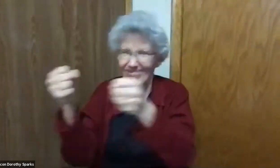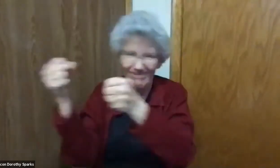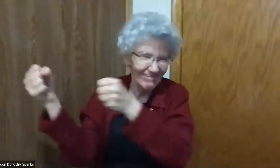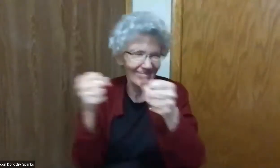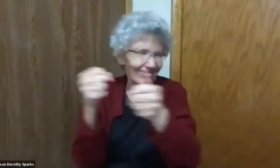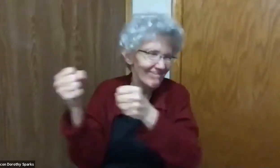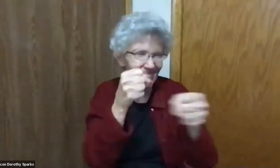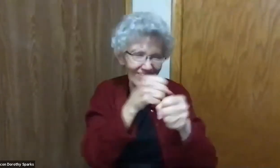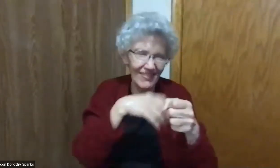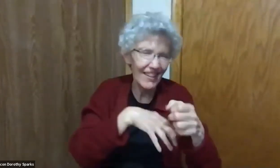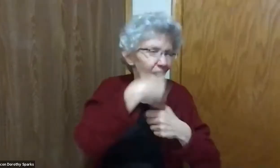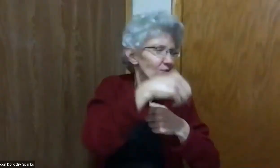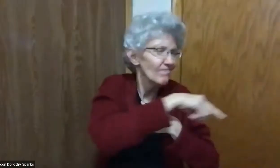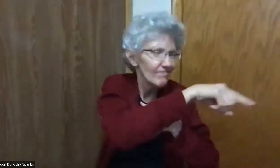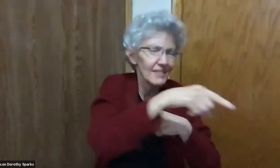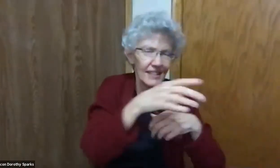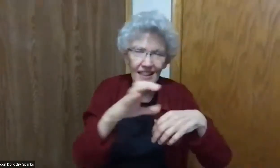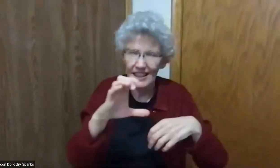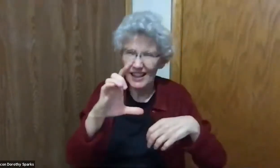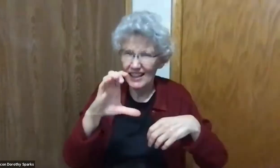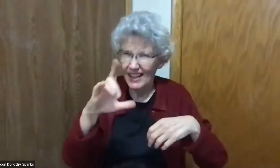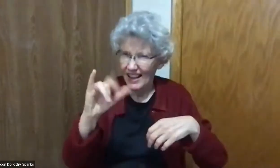up and they threw him out of town.